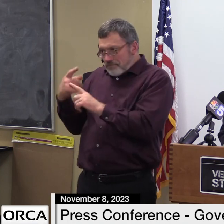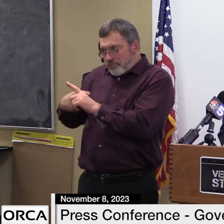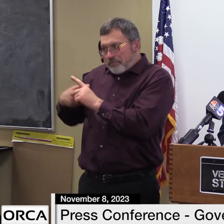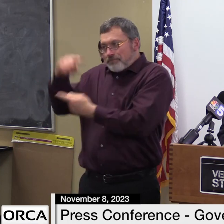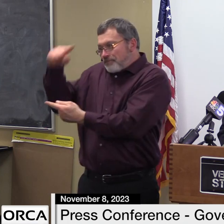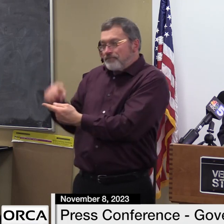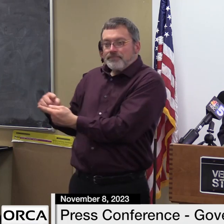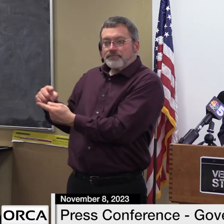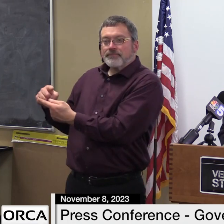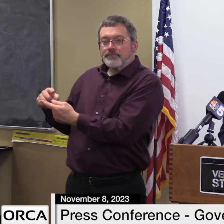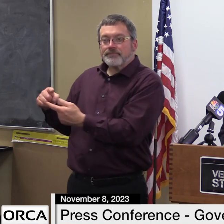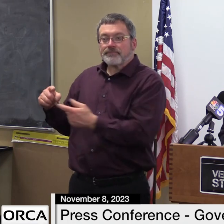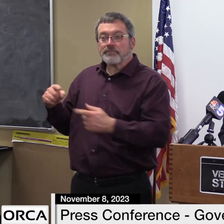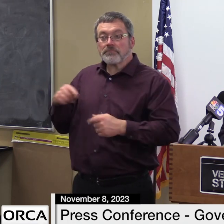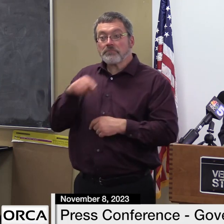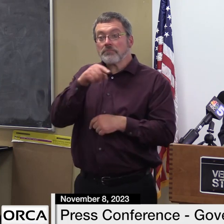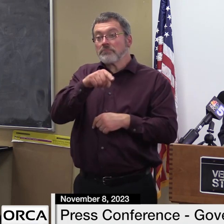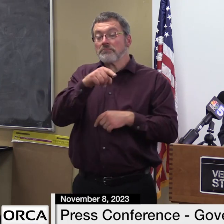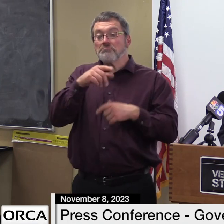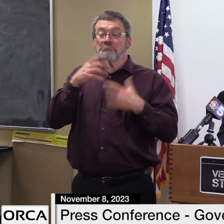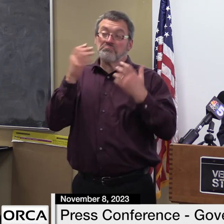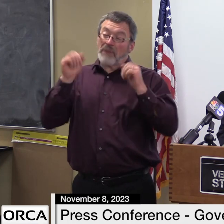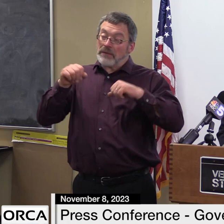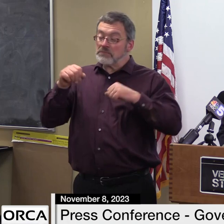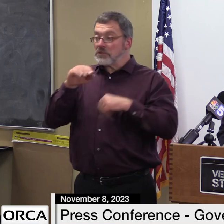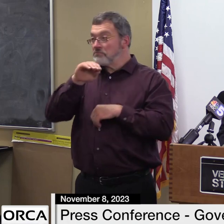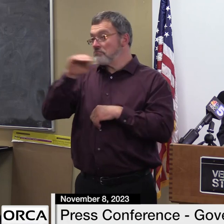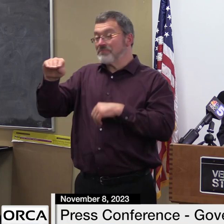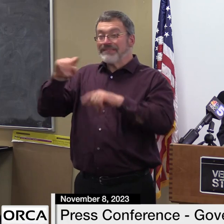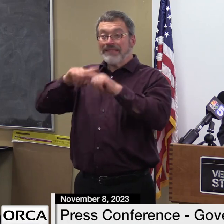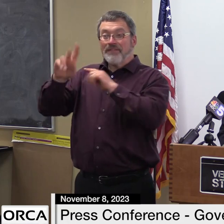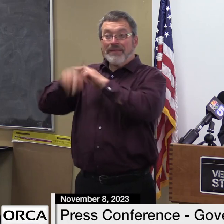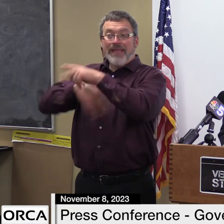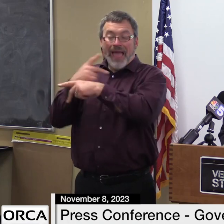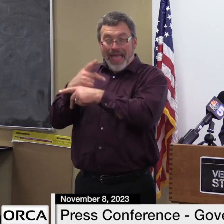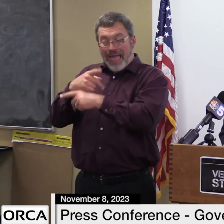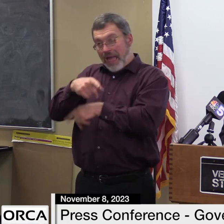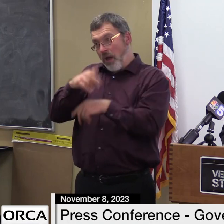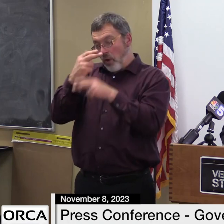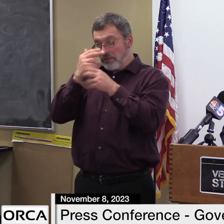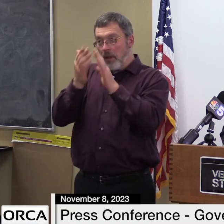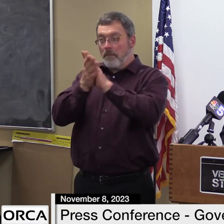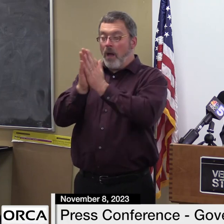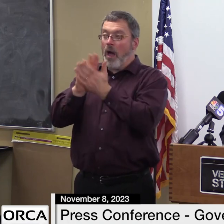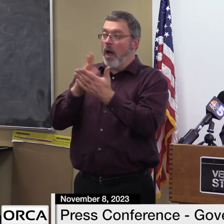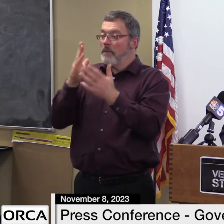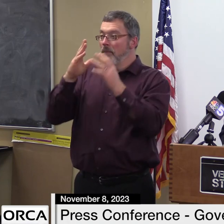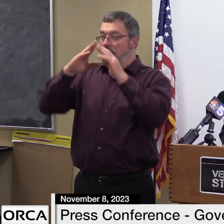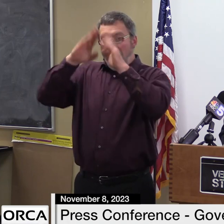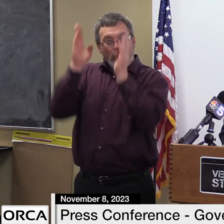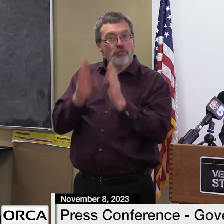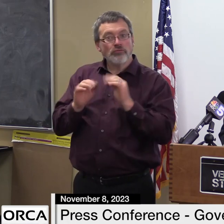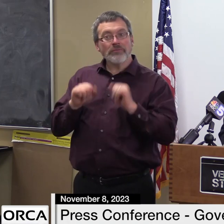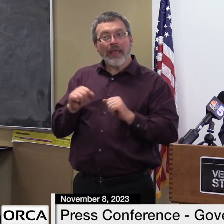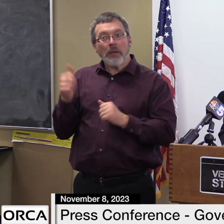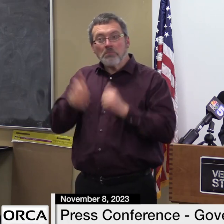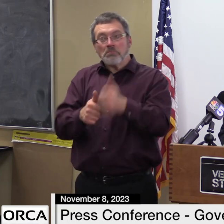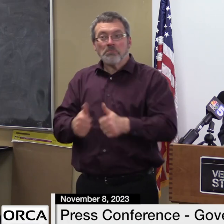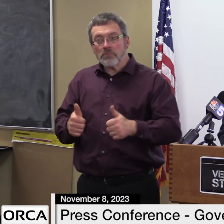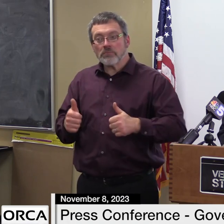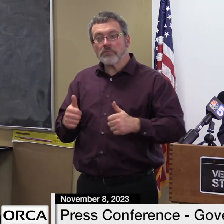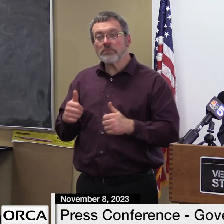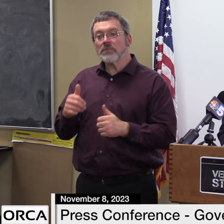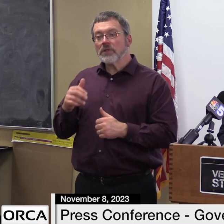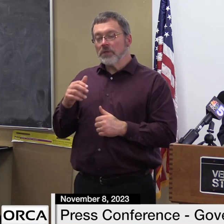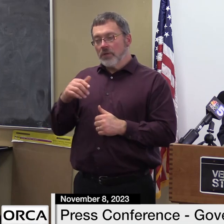other forms of shelter and affordable housing. Homelessness is a crisis, and our hope is that everyone hears clearly the